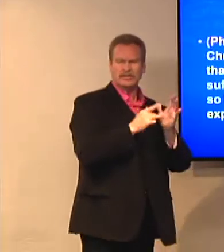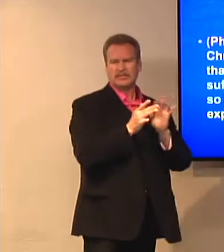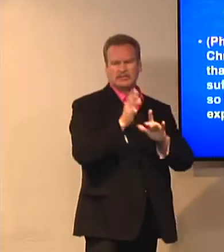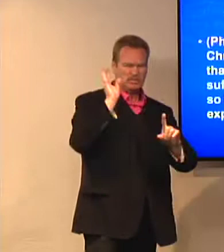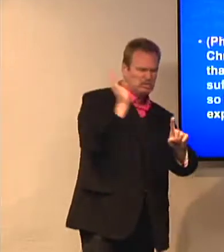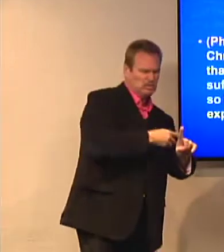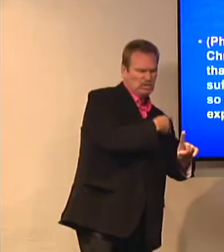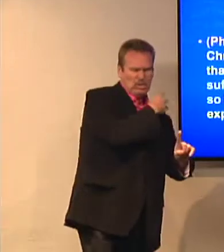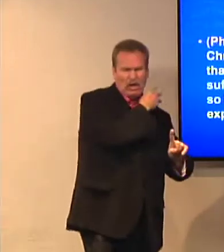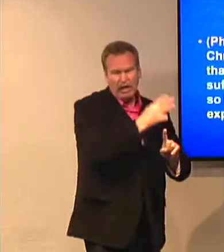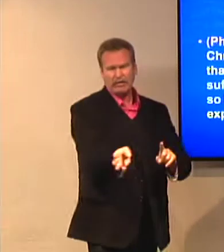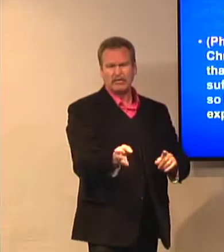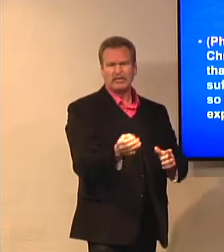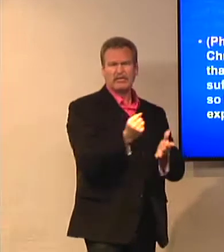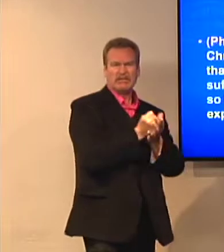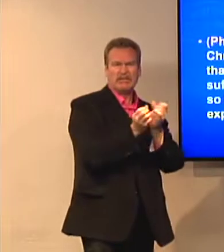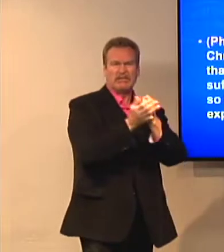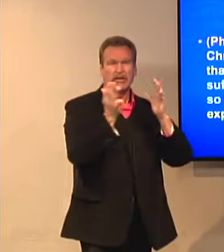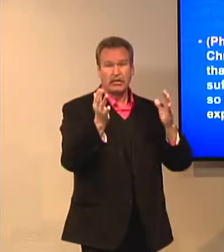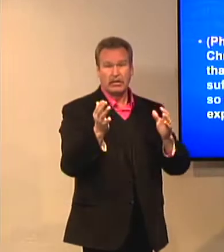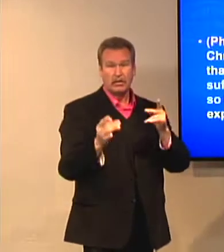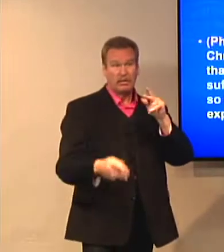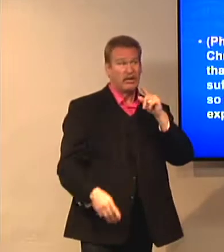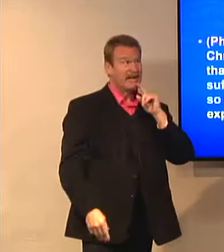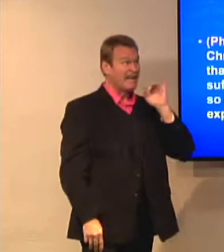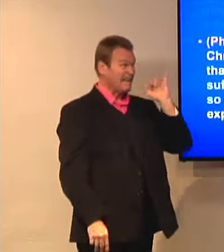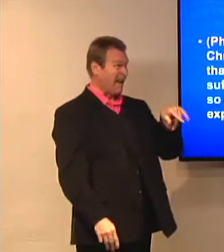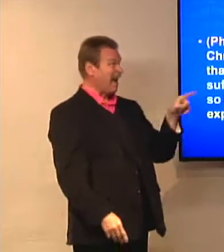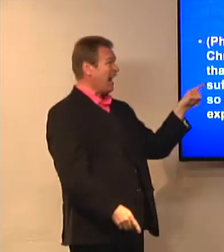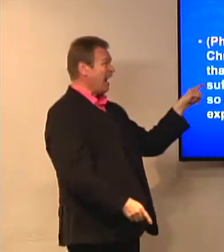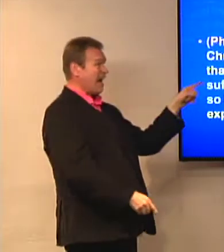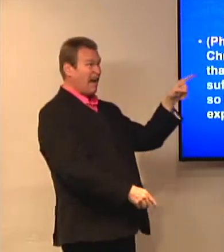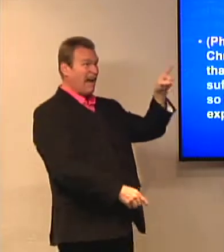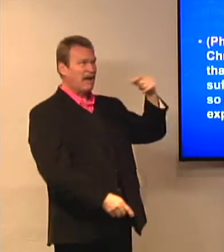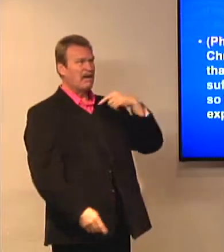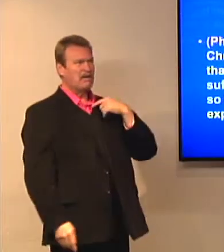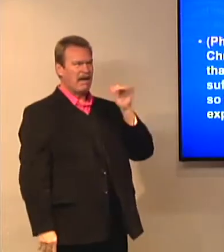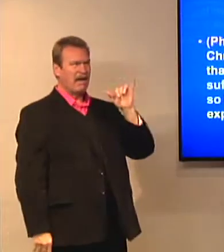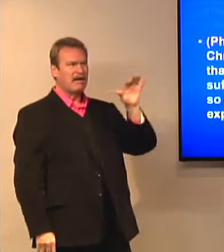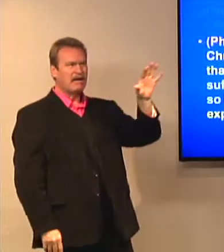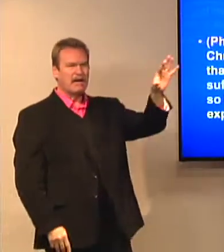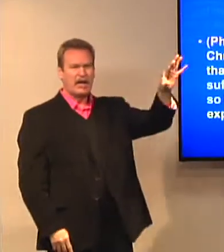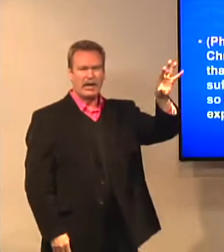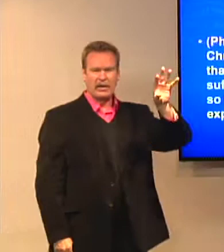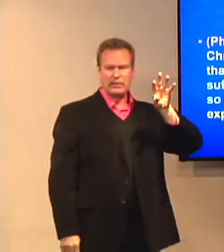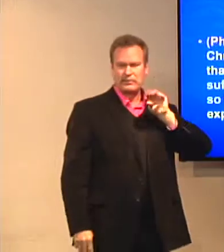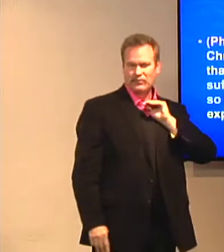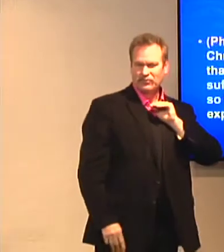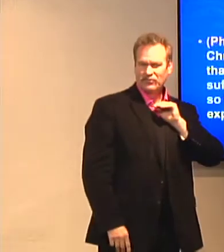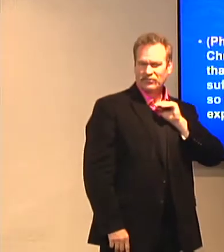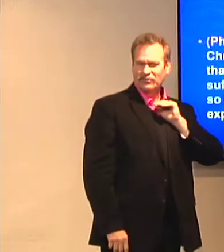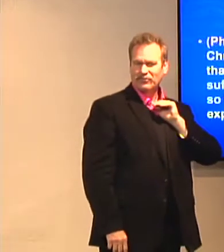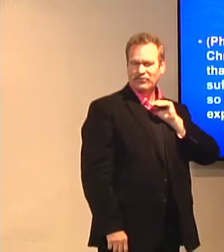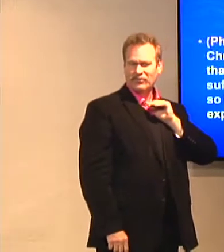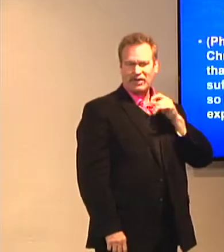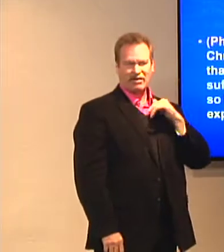him. They whipped him. They crucified him. And Paul is saying, all of